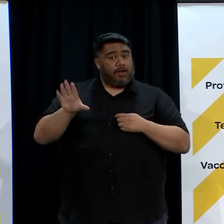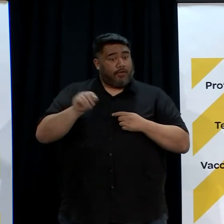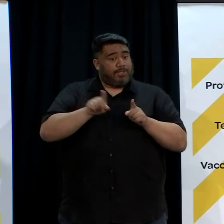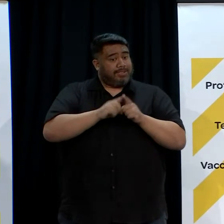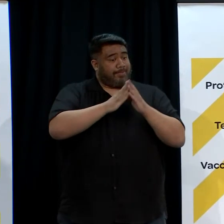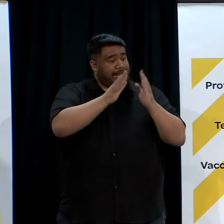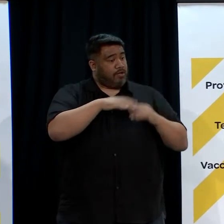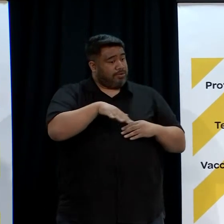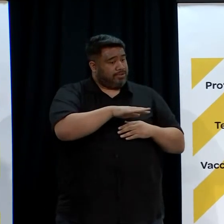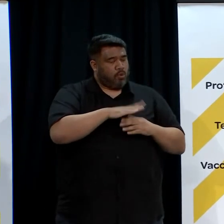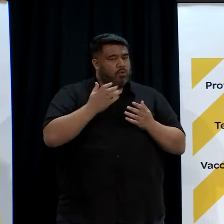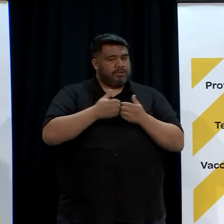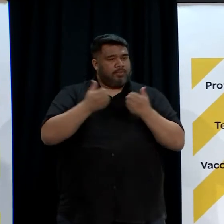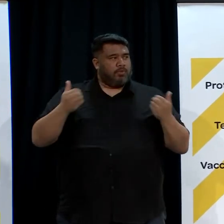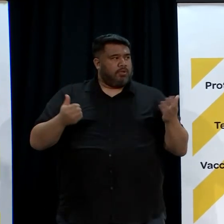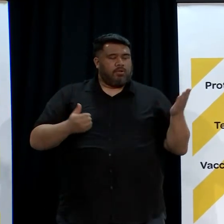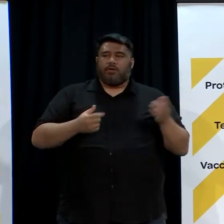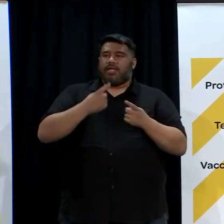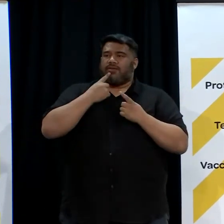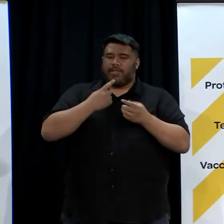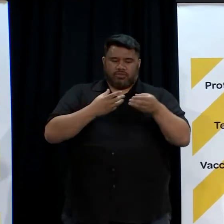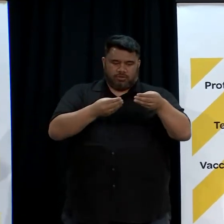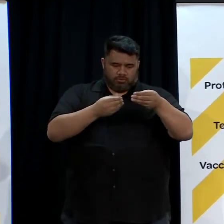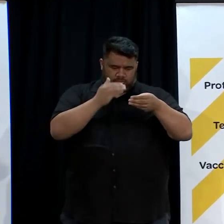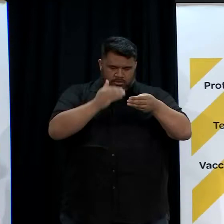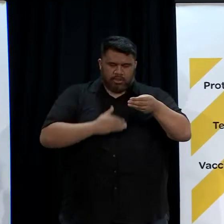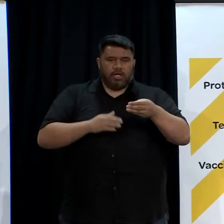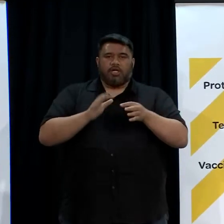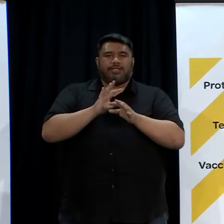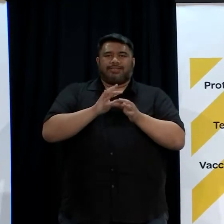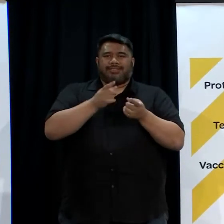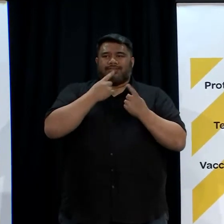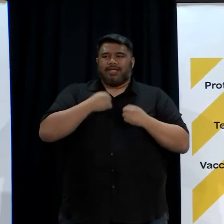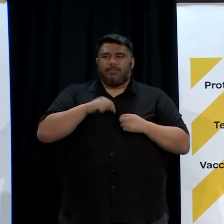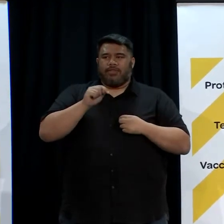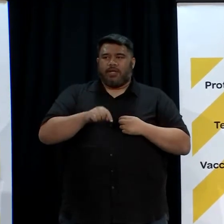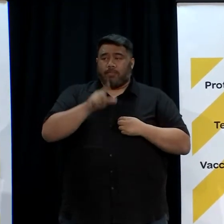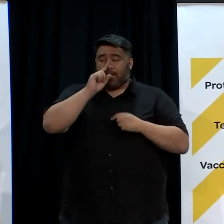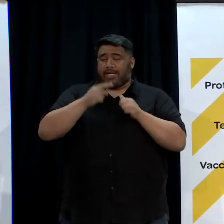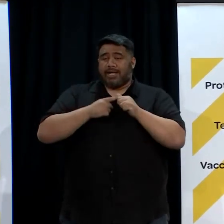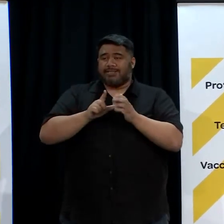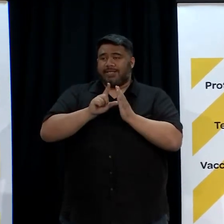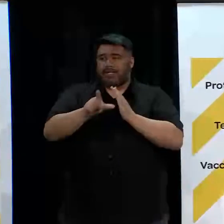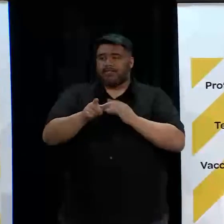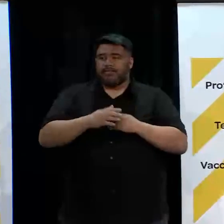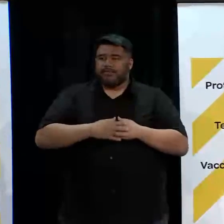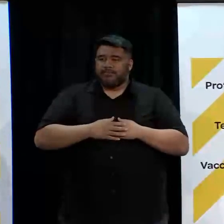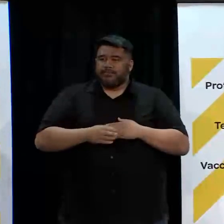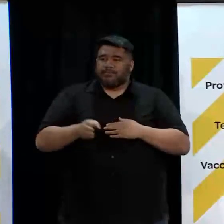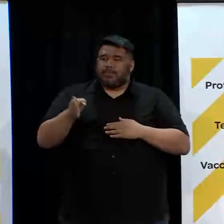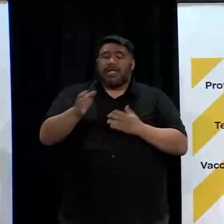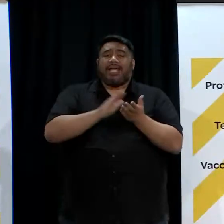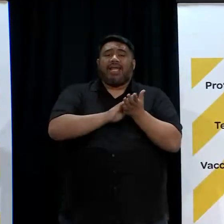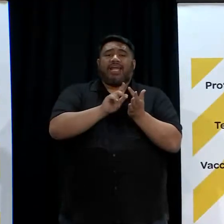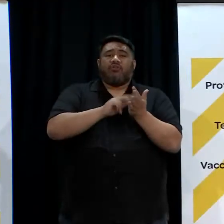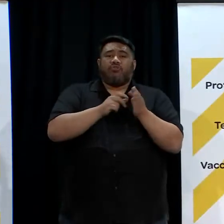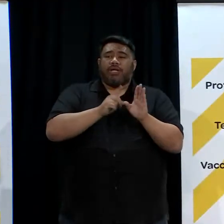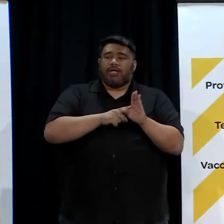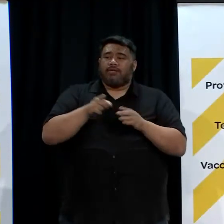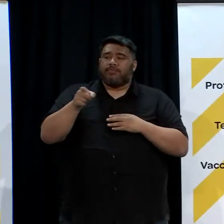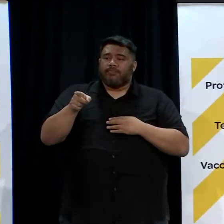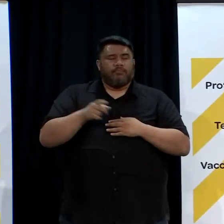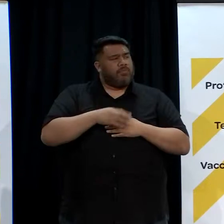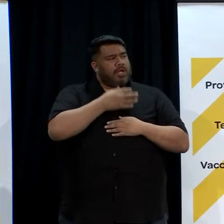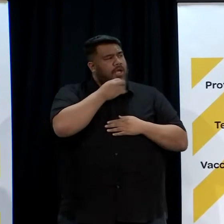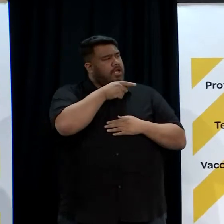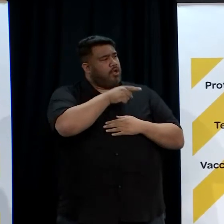The information I've got doesn't tell me that because it's a summary, but we will come back to you with that specific information. Henry. Do we need more